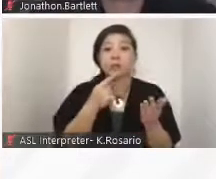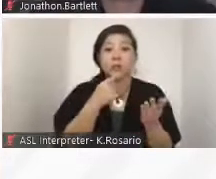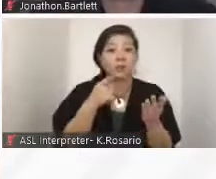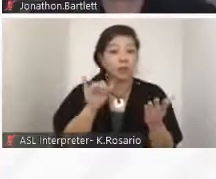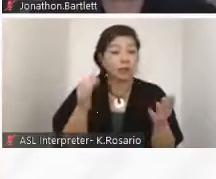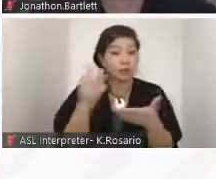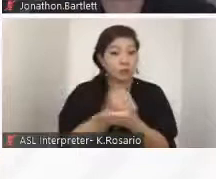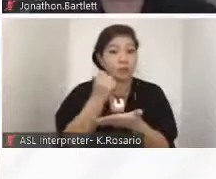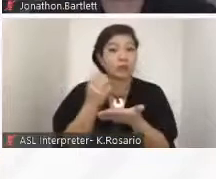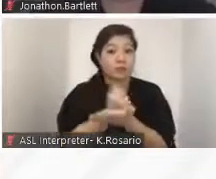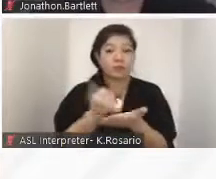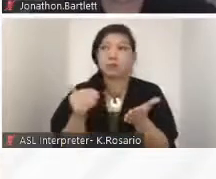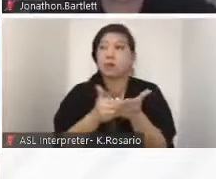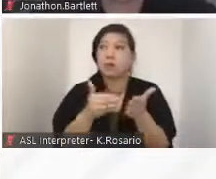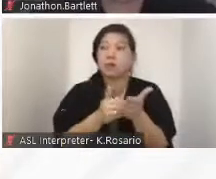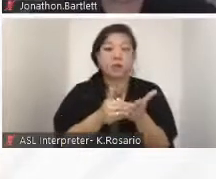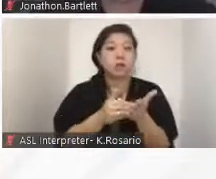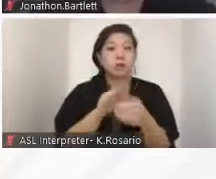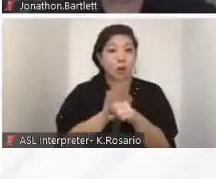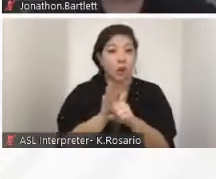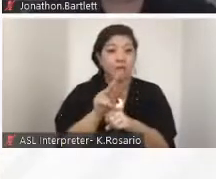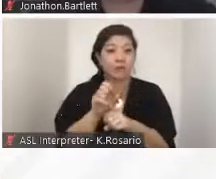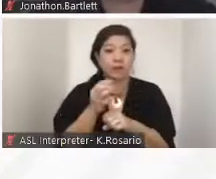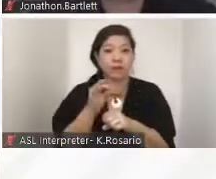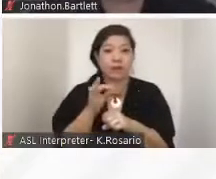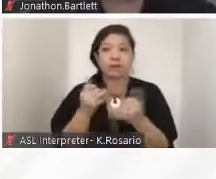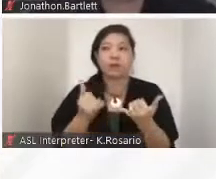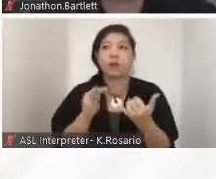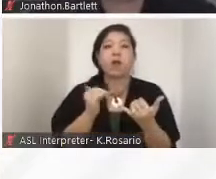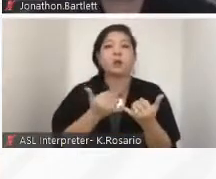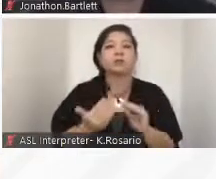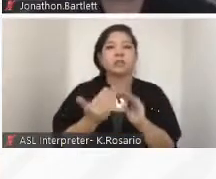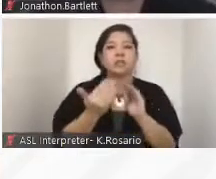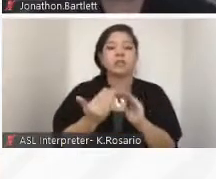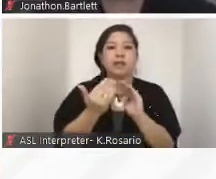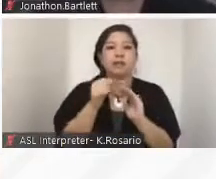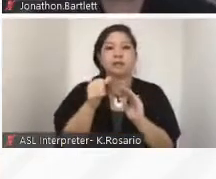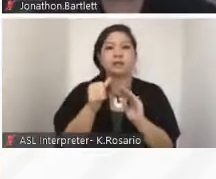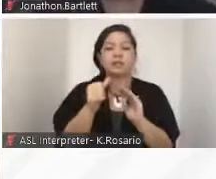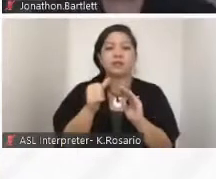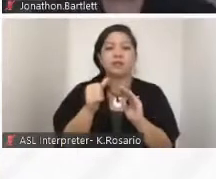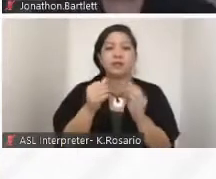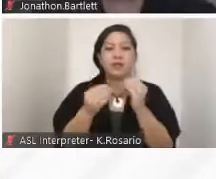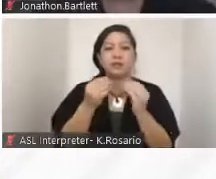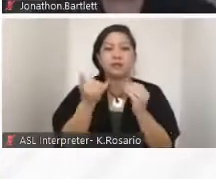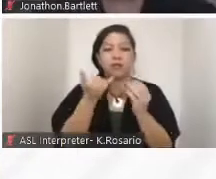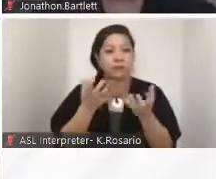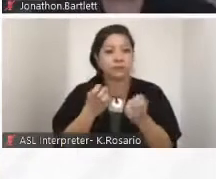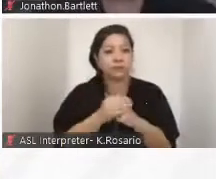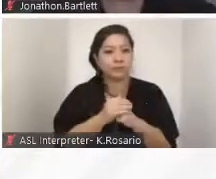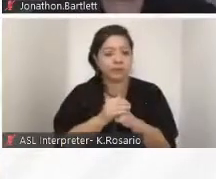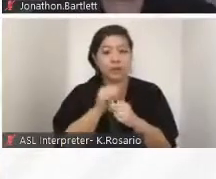win against COVID 19, our frontliners must be in the community, not in